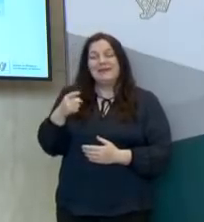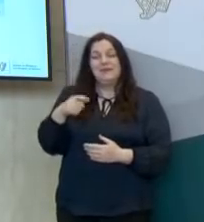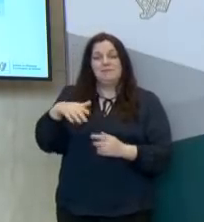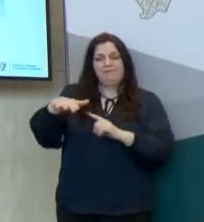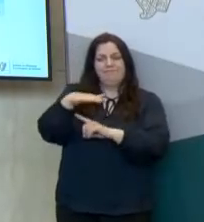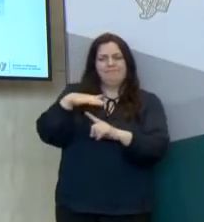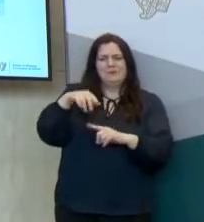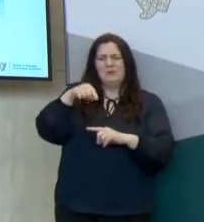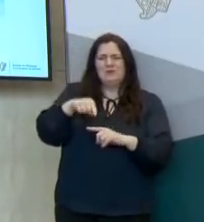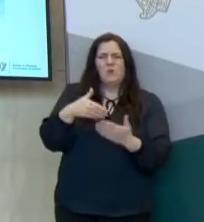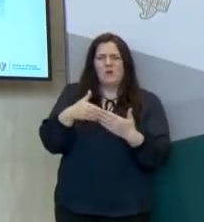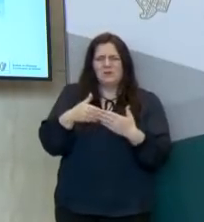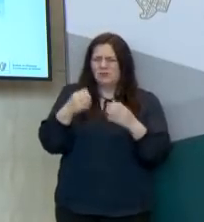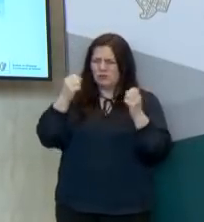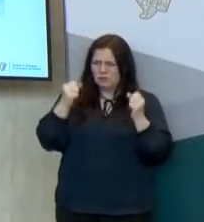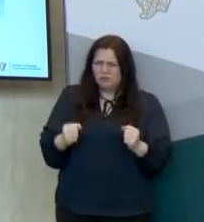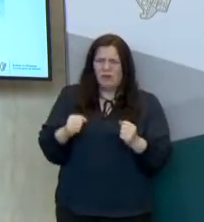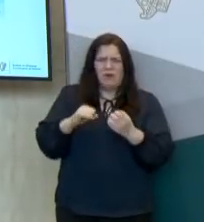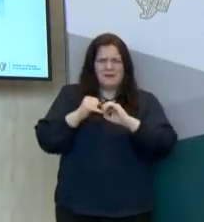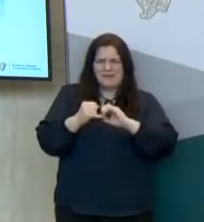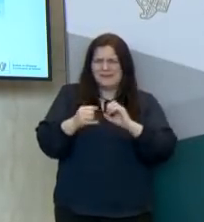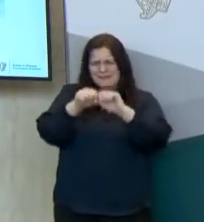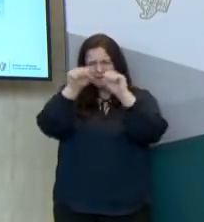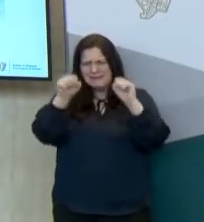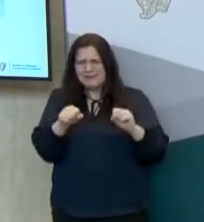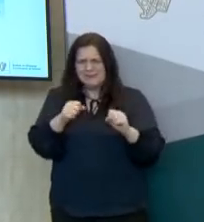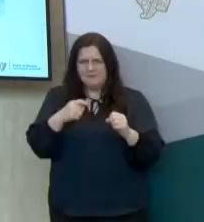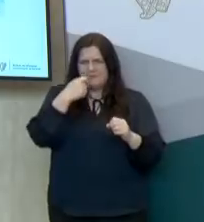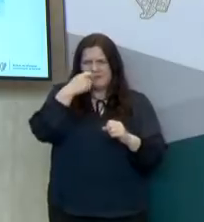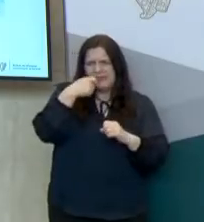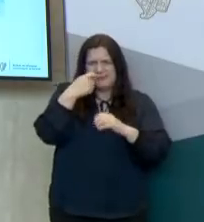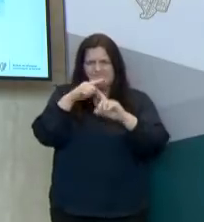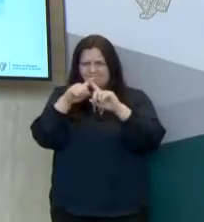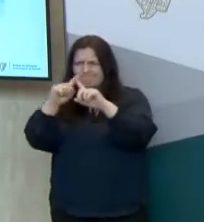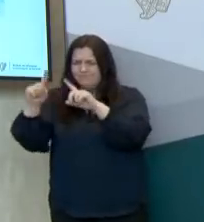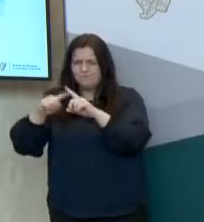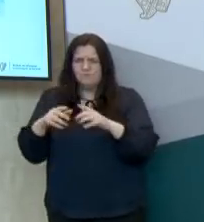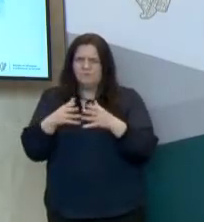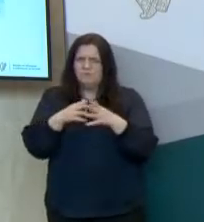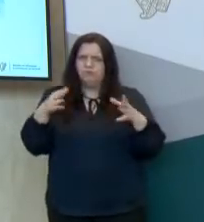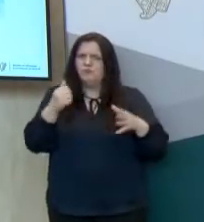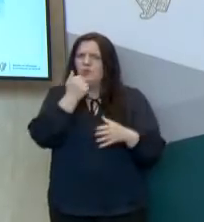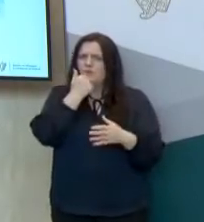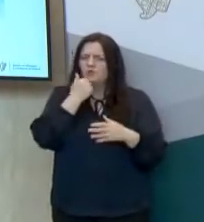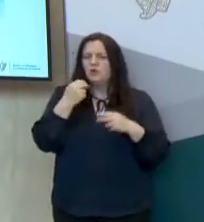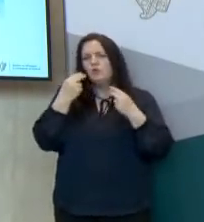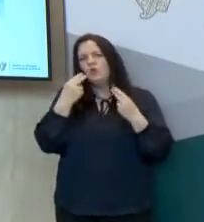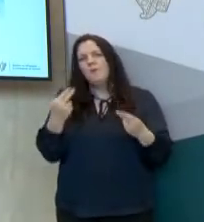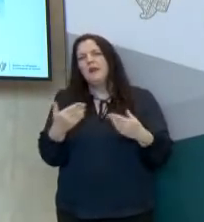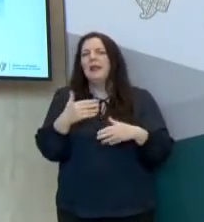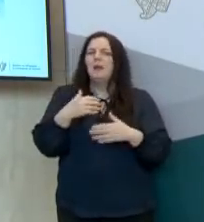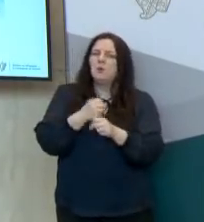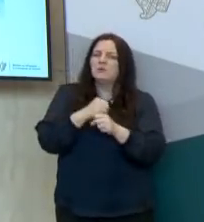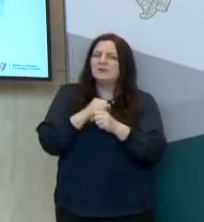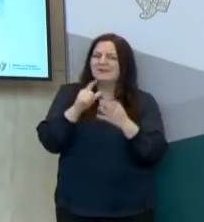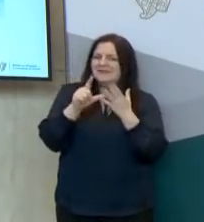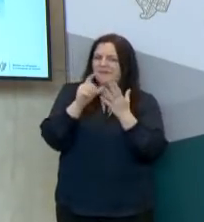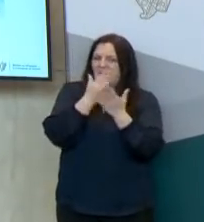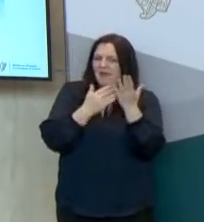of a very strong testing regime. So we continue to test at very high levels, on average 7,500 tests a